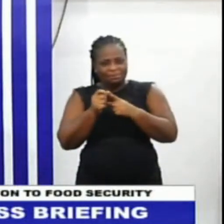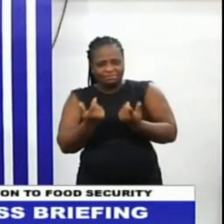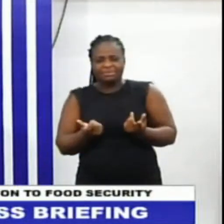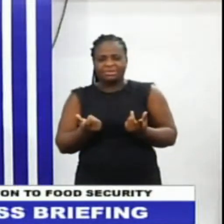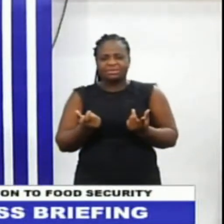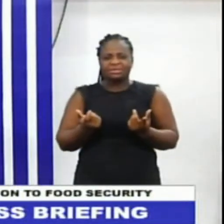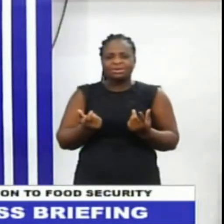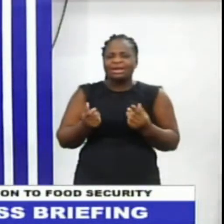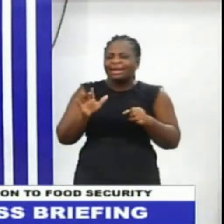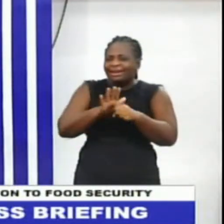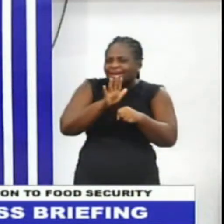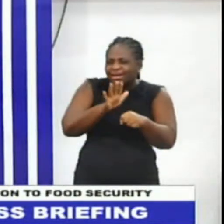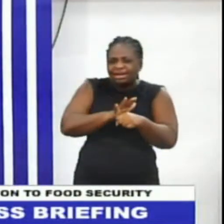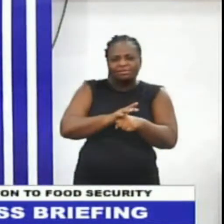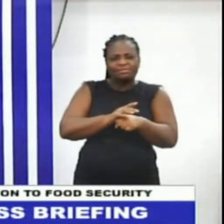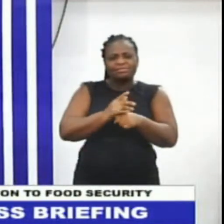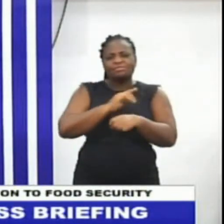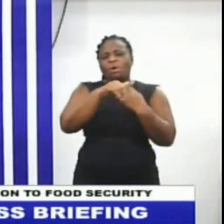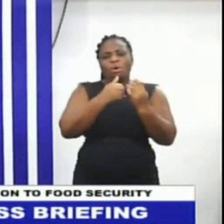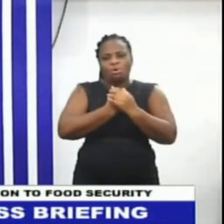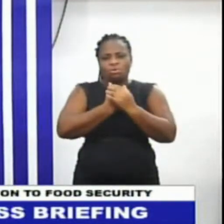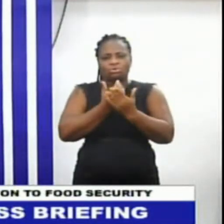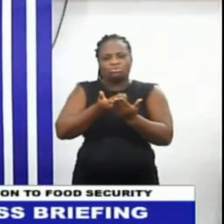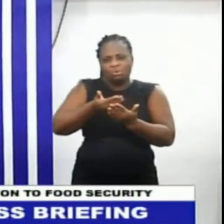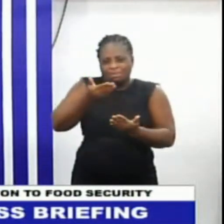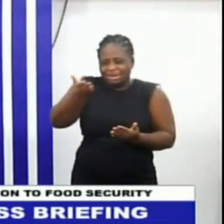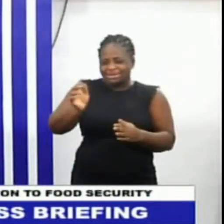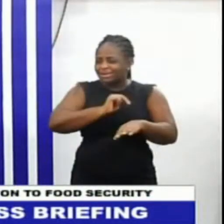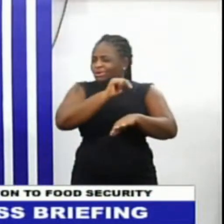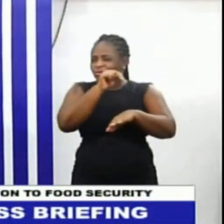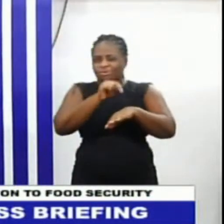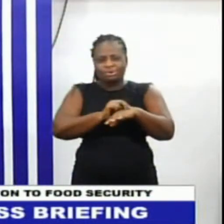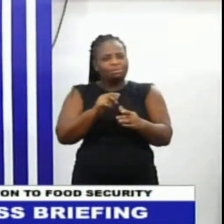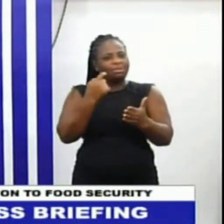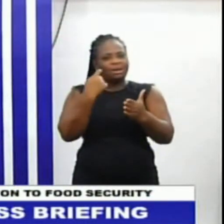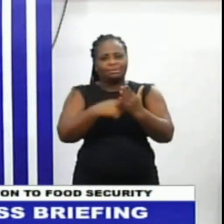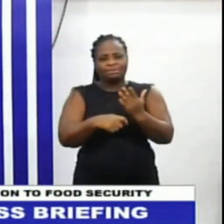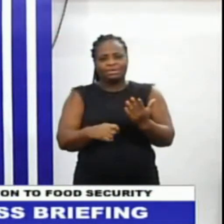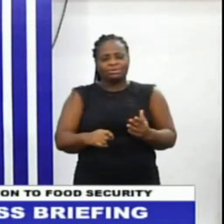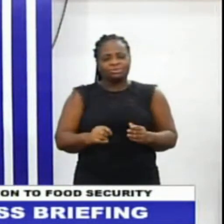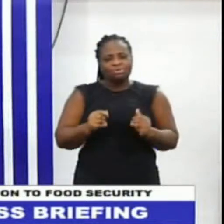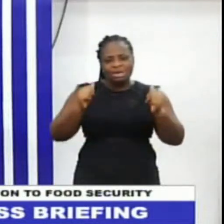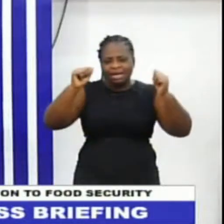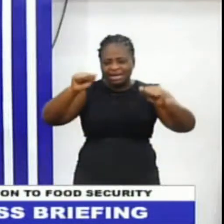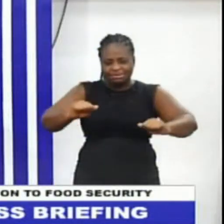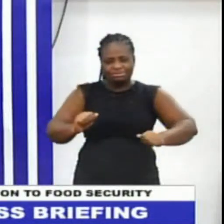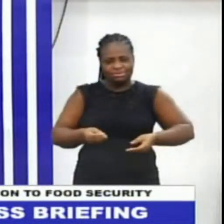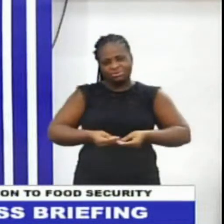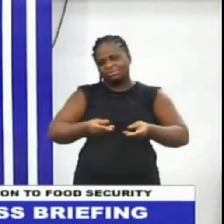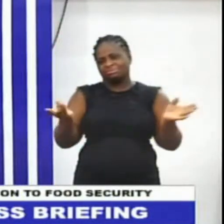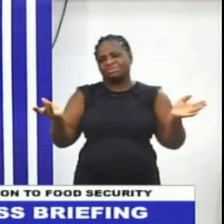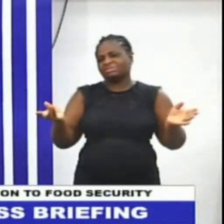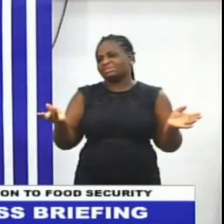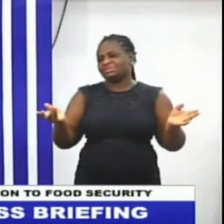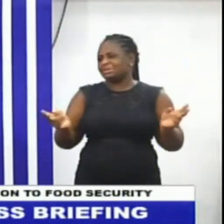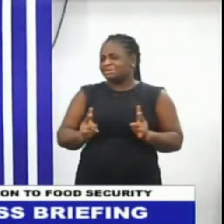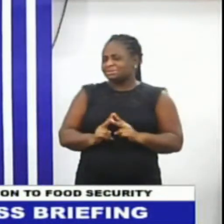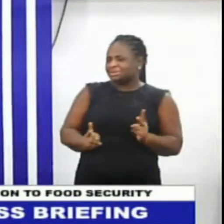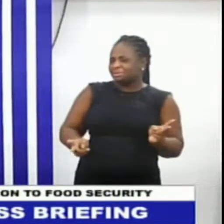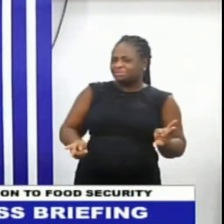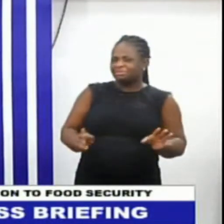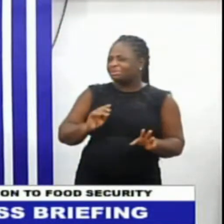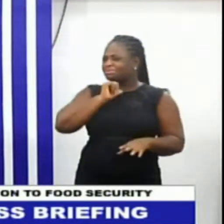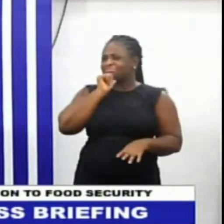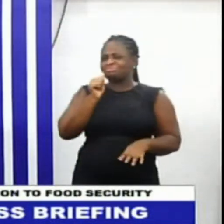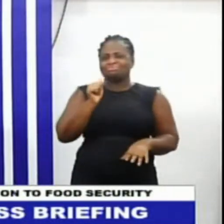be enough for the wache seller to buy at their normal prices to be able to supply and so on. So there's no need, as